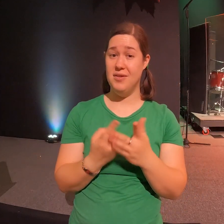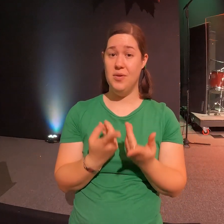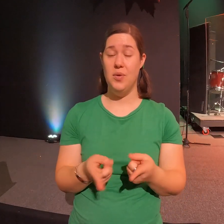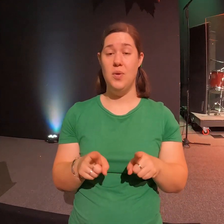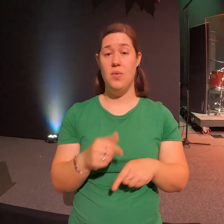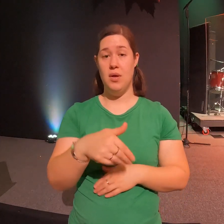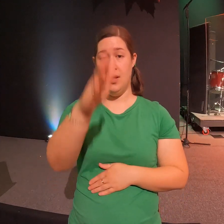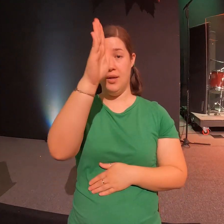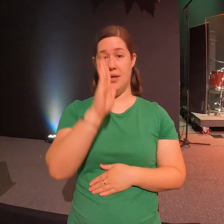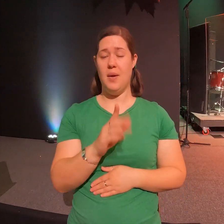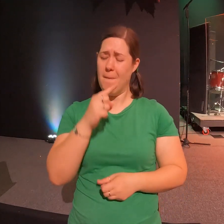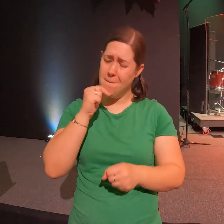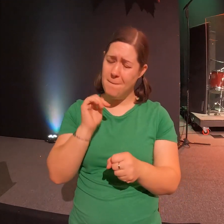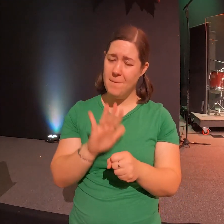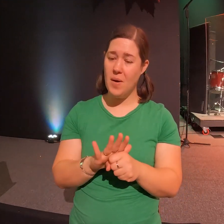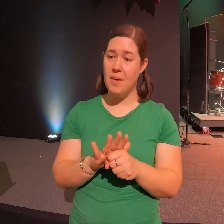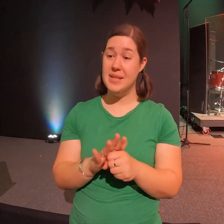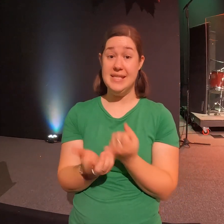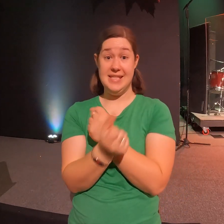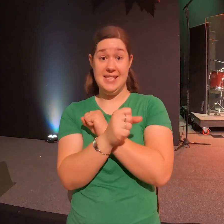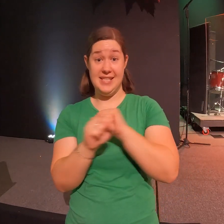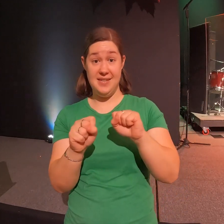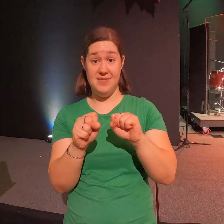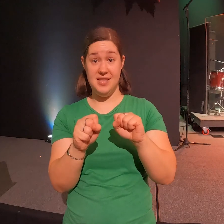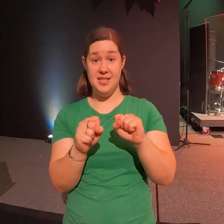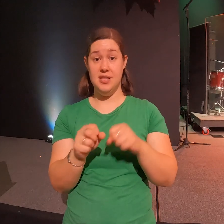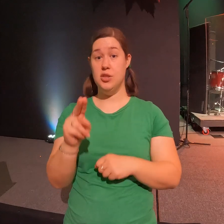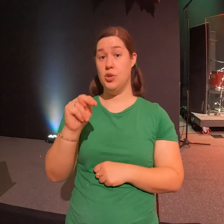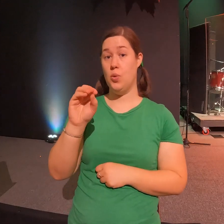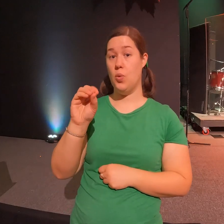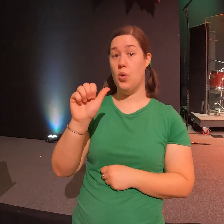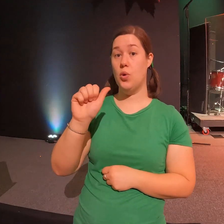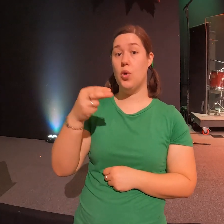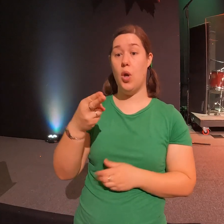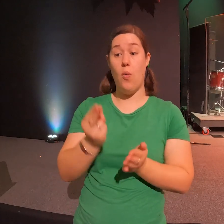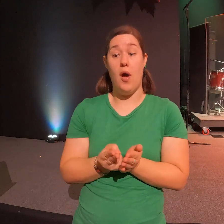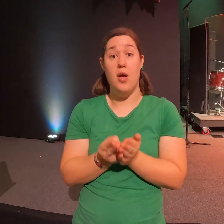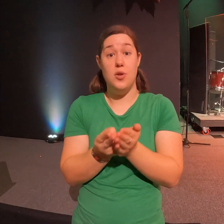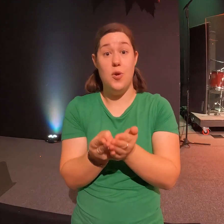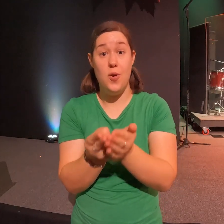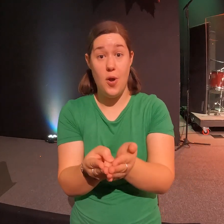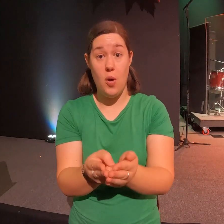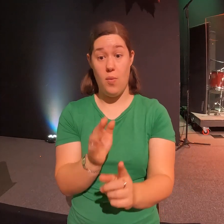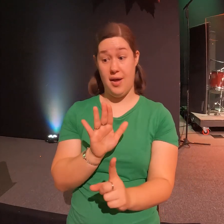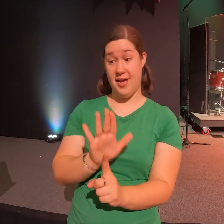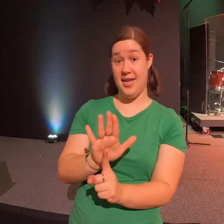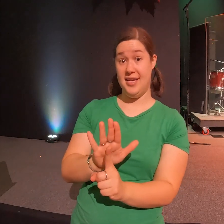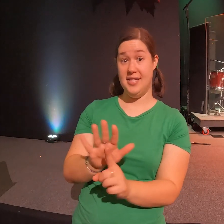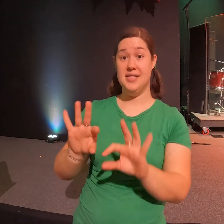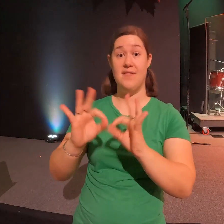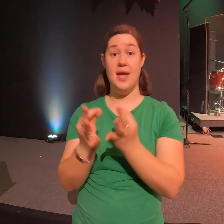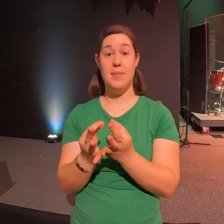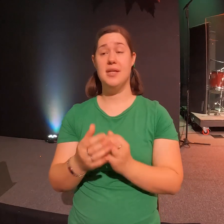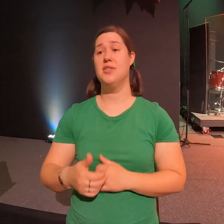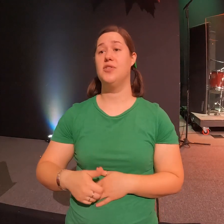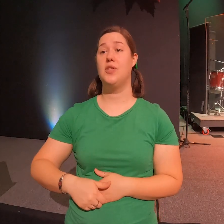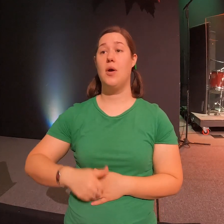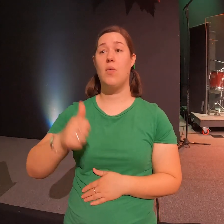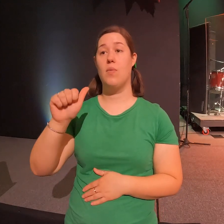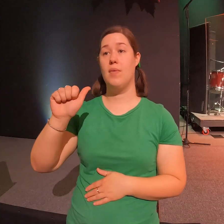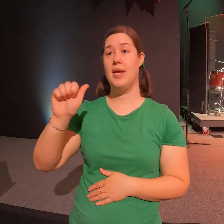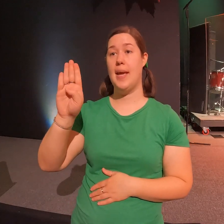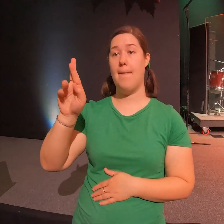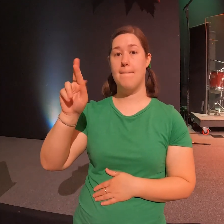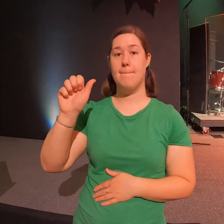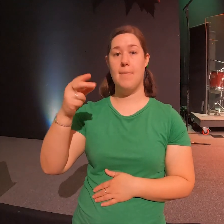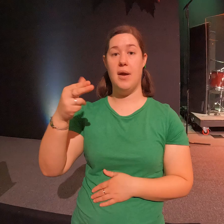safety to Noah and Noah's family, God saved Noah's family. At that point in which Abraham and Sarah, they just wanted a family, but God